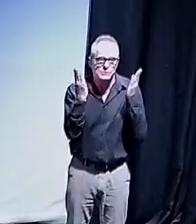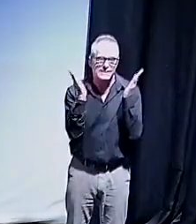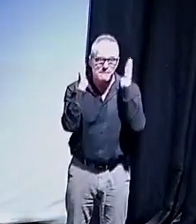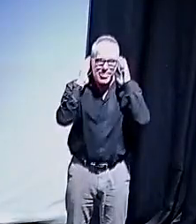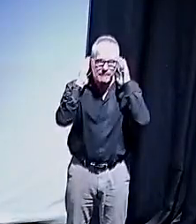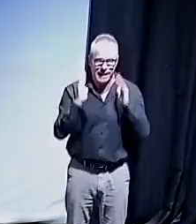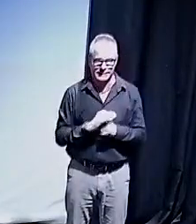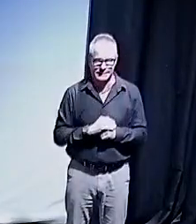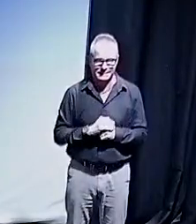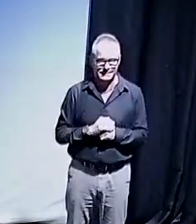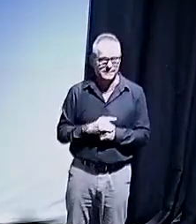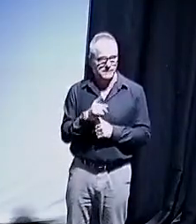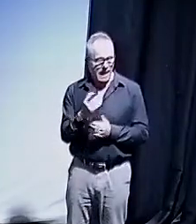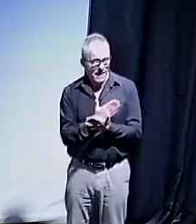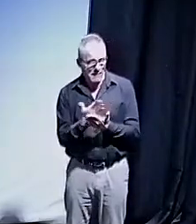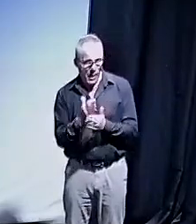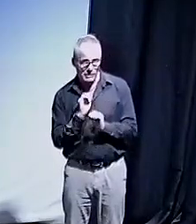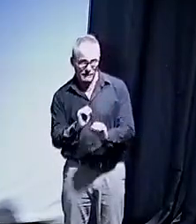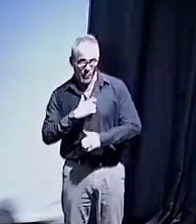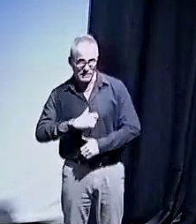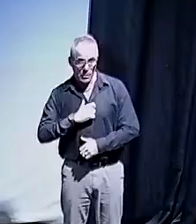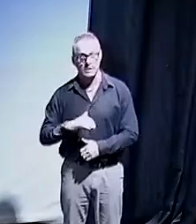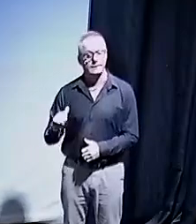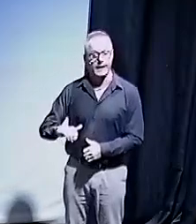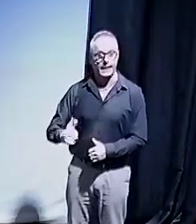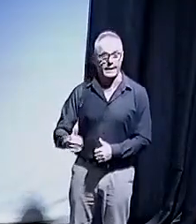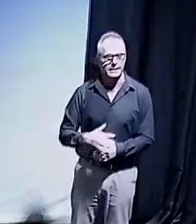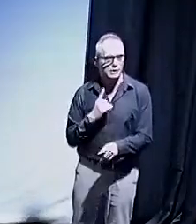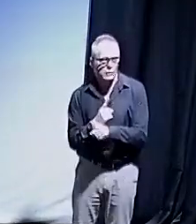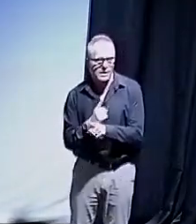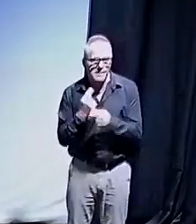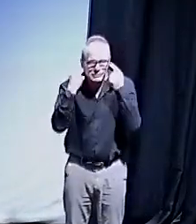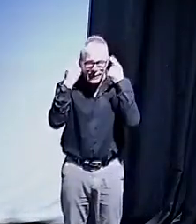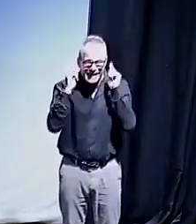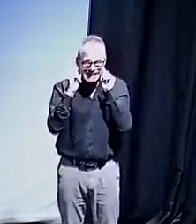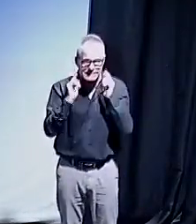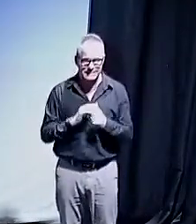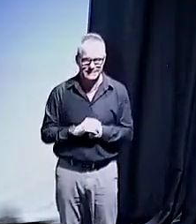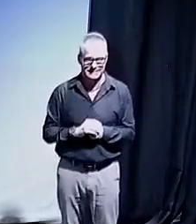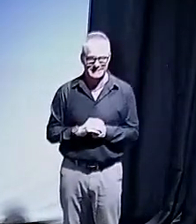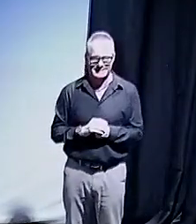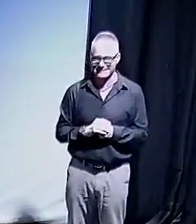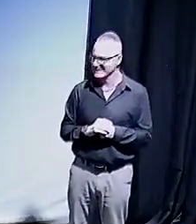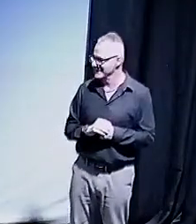they part of your Trademark. persona? Yeah. I mean, talk about your ears.